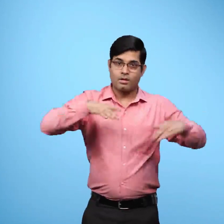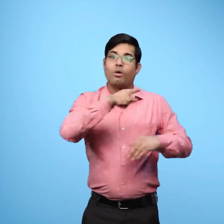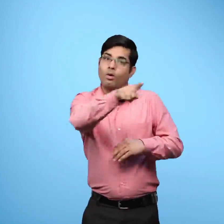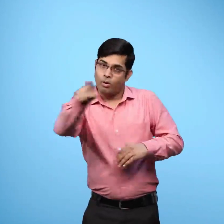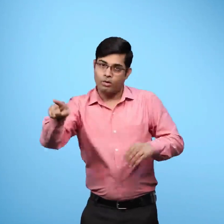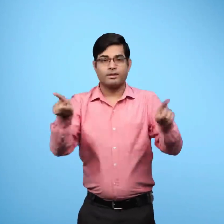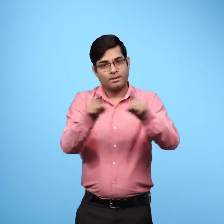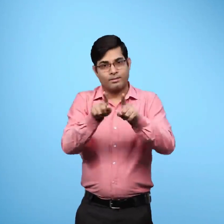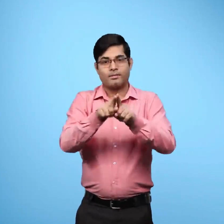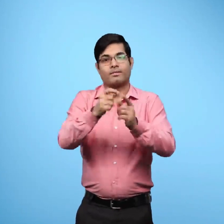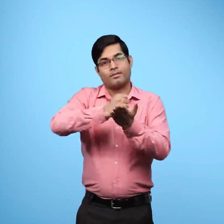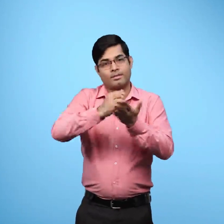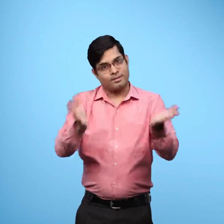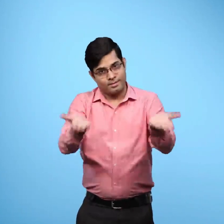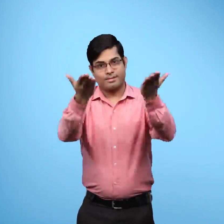and enjoy like Ramya.